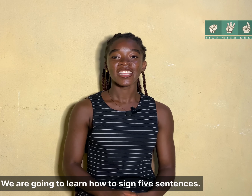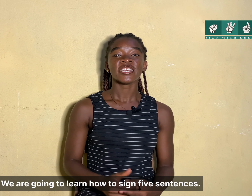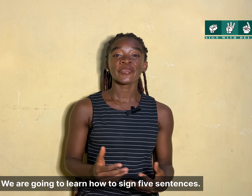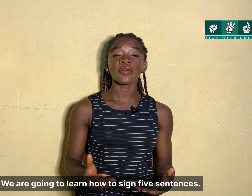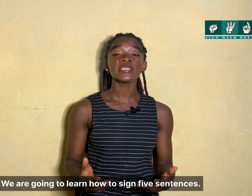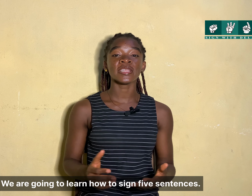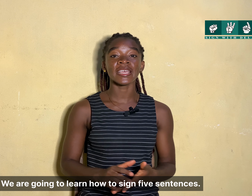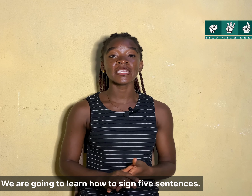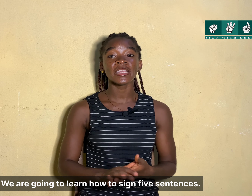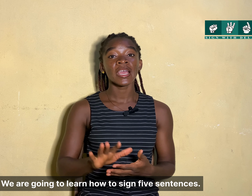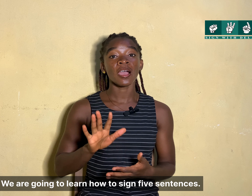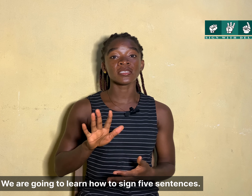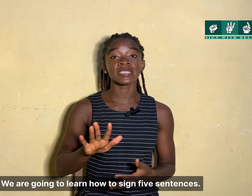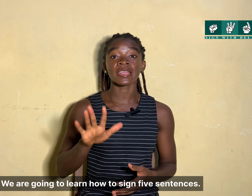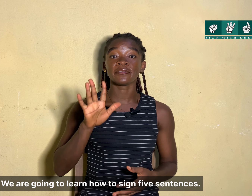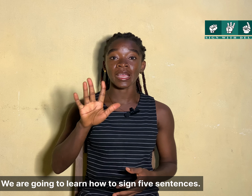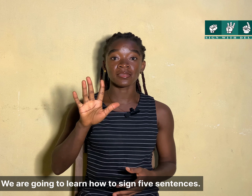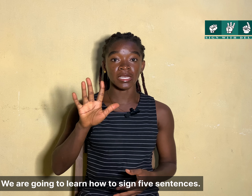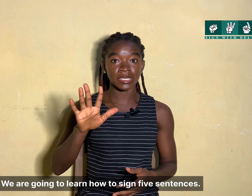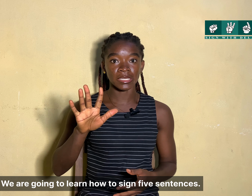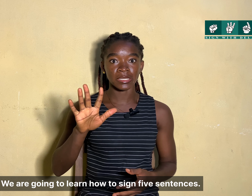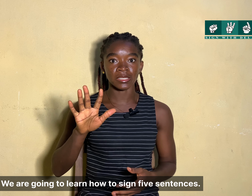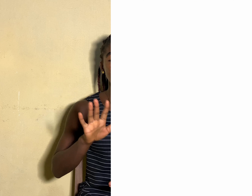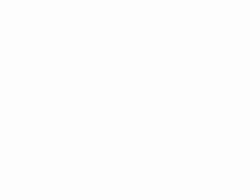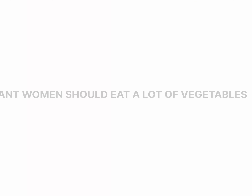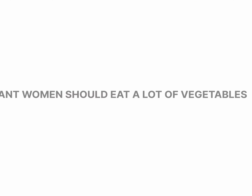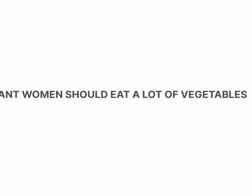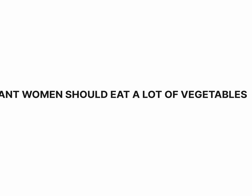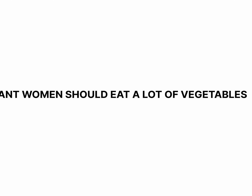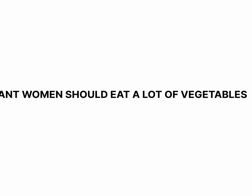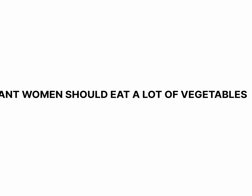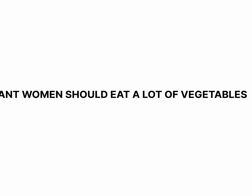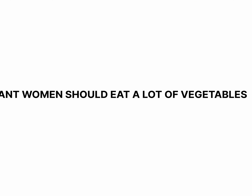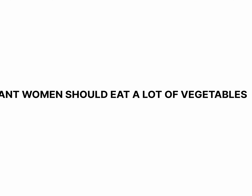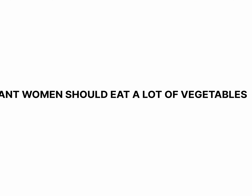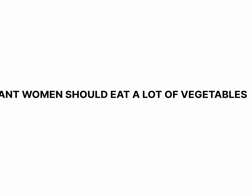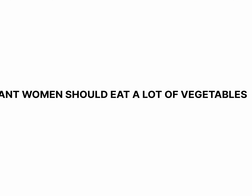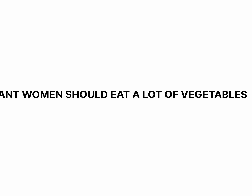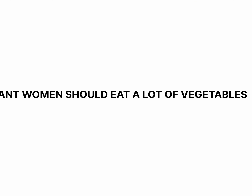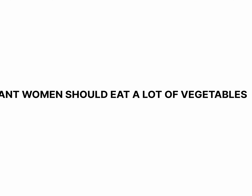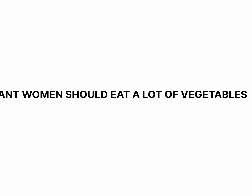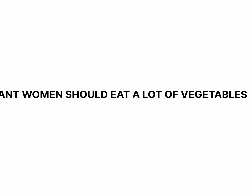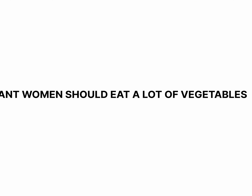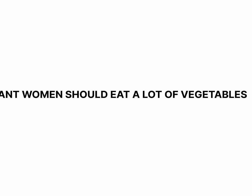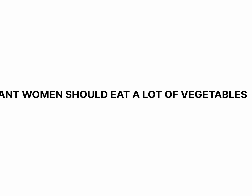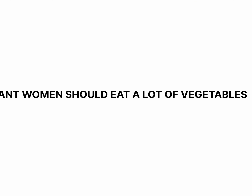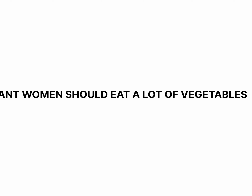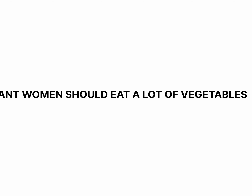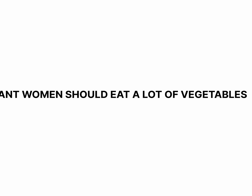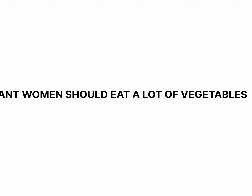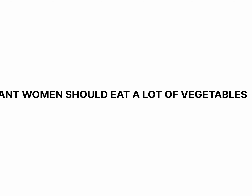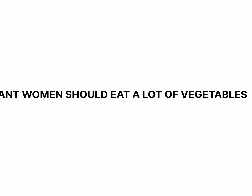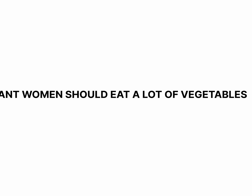We are going to learn how to sign five sentences. The first sentence is Pregnant will make sure you eat a lot of vegetables.